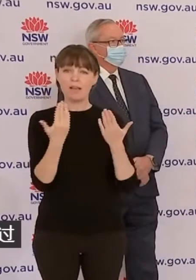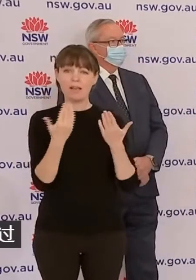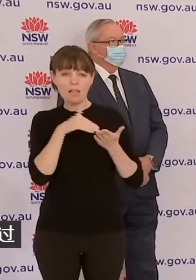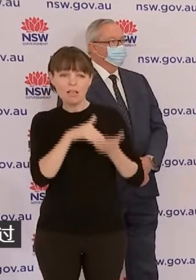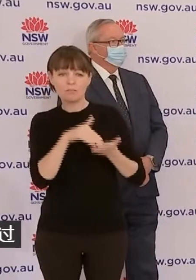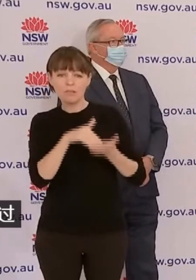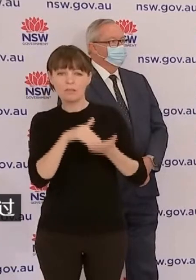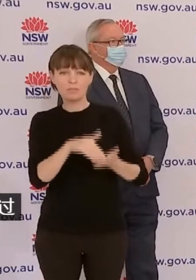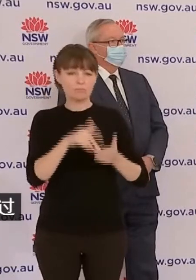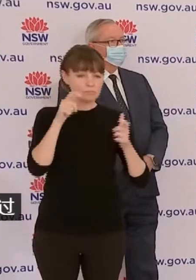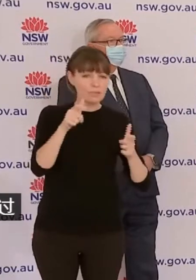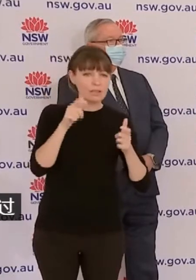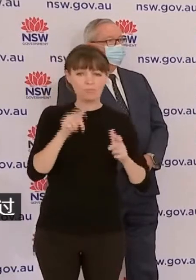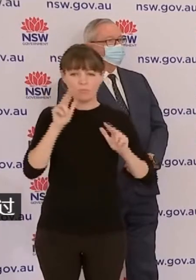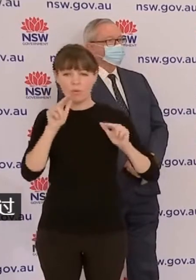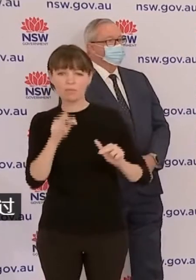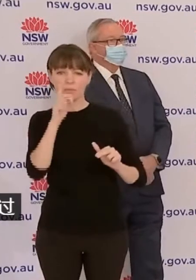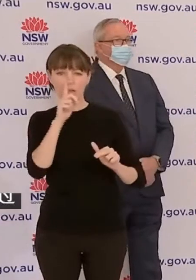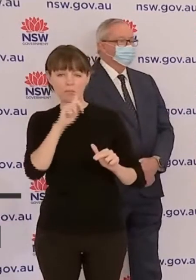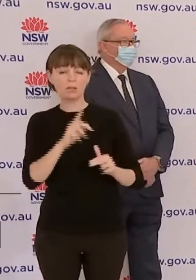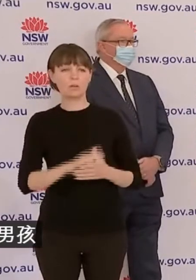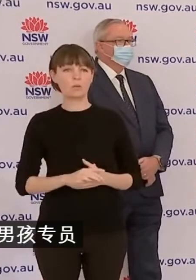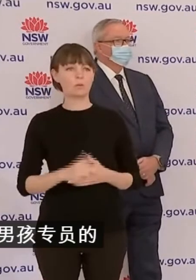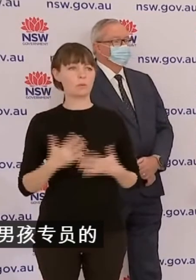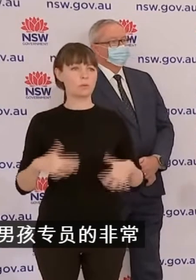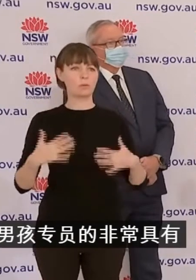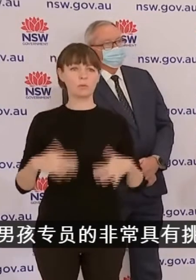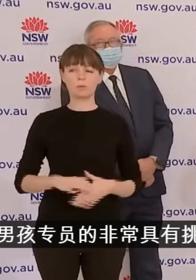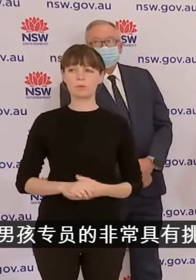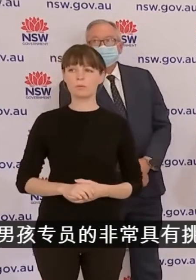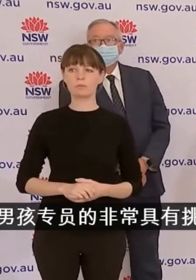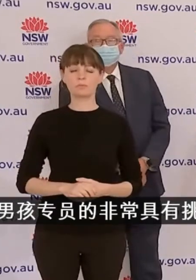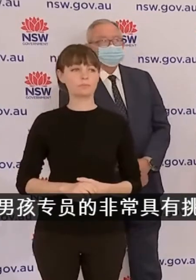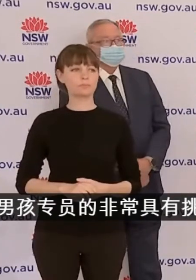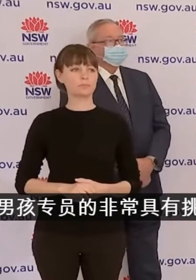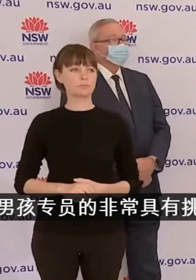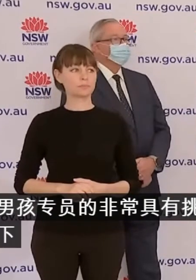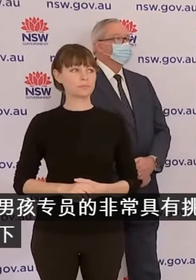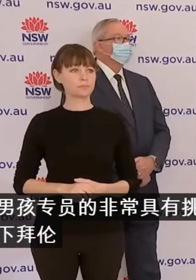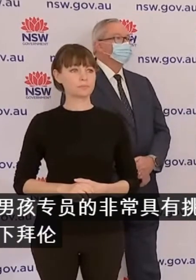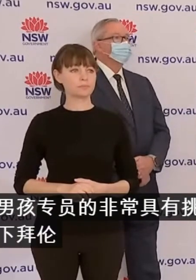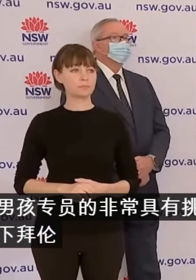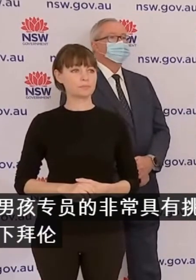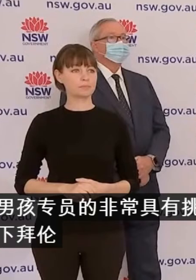very challenging situation with the pandemic. Deputy Commissioner Warboys, can I ask